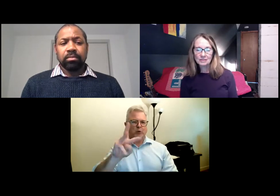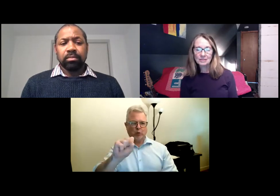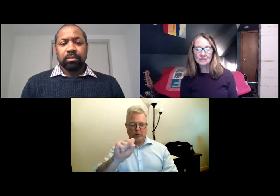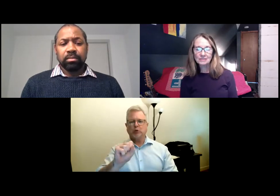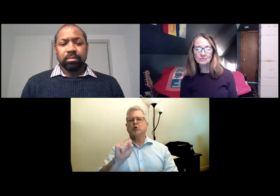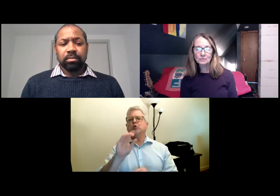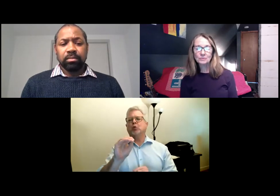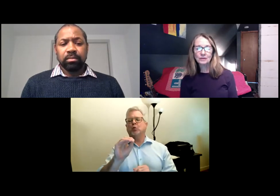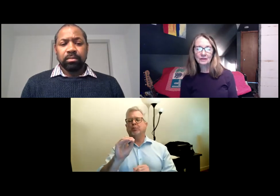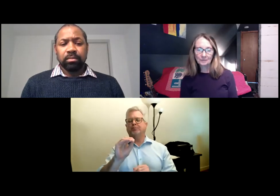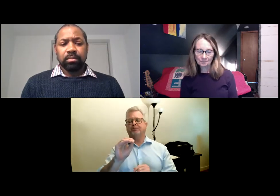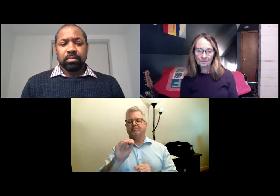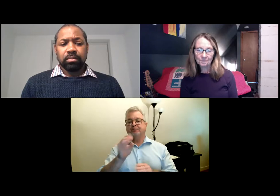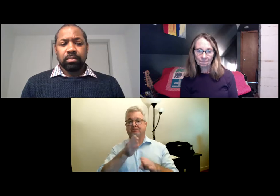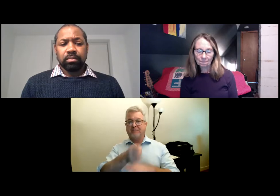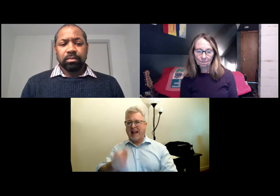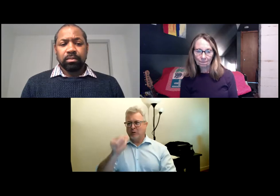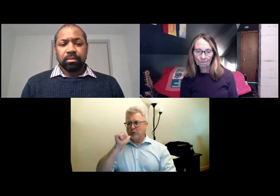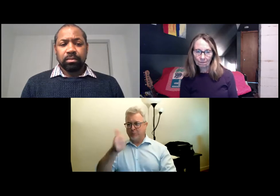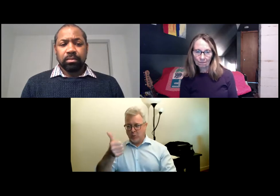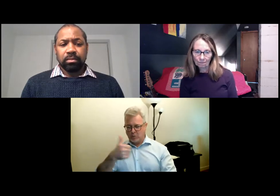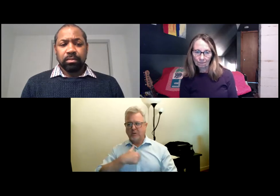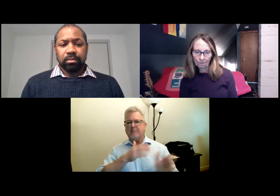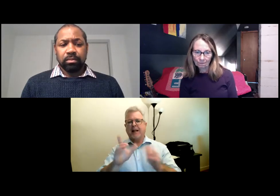maybe seen this through